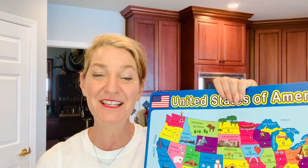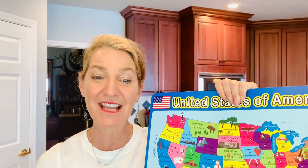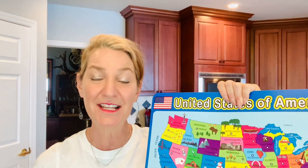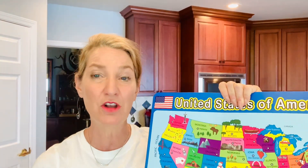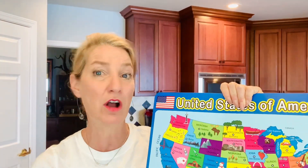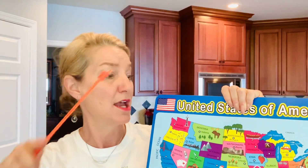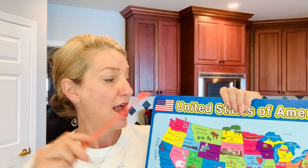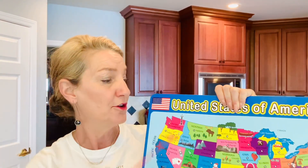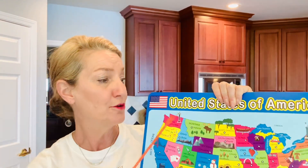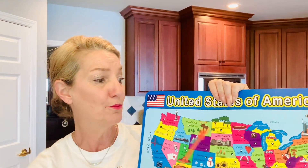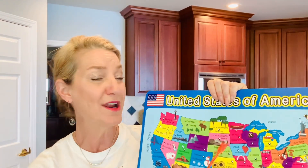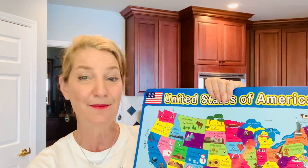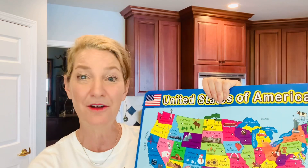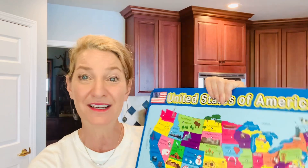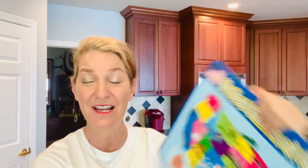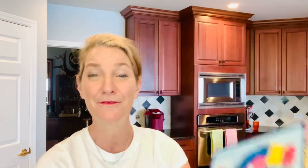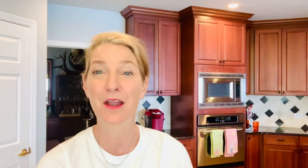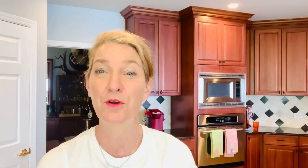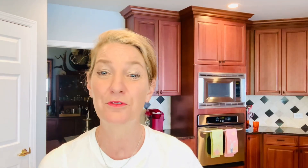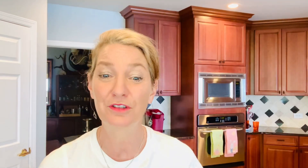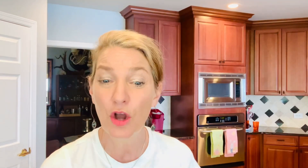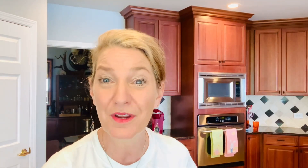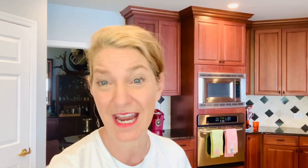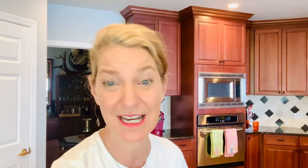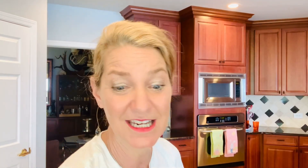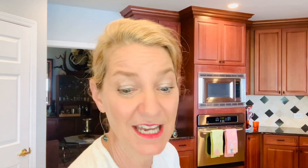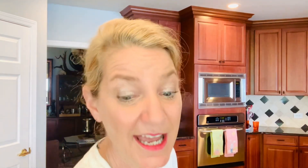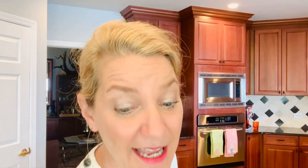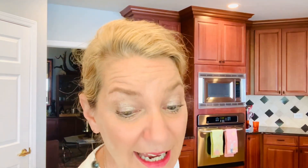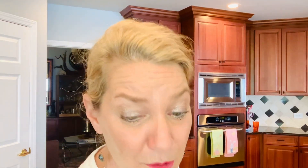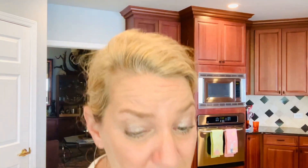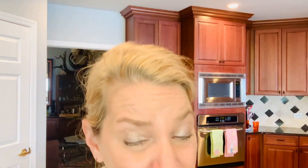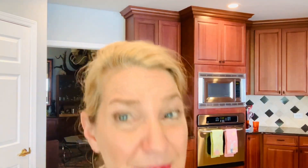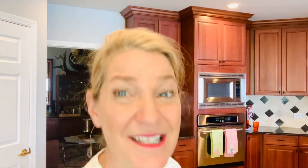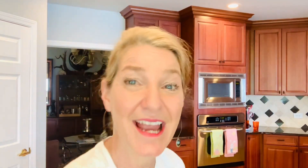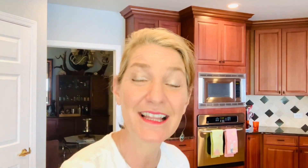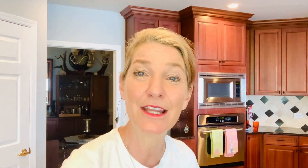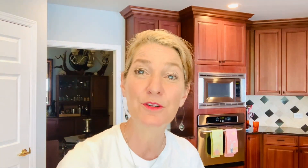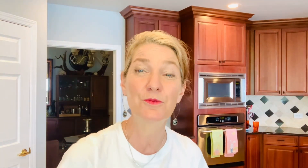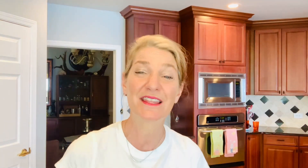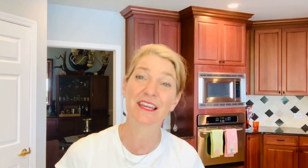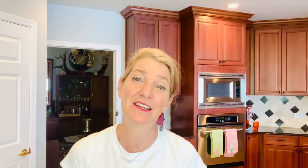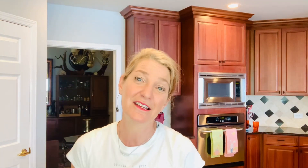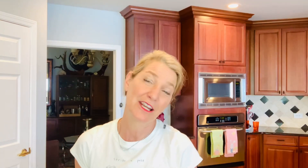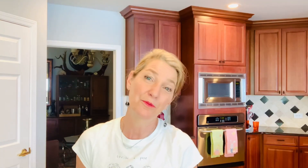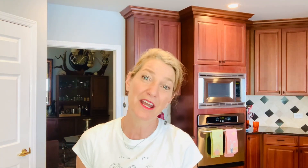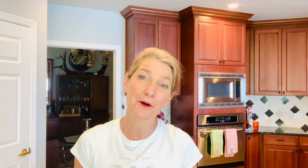states song and you point them out and identify where they're located. And we're gonna do some sign language with it. Here we go.